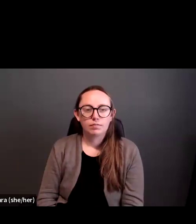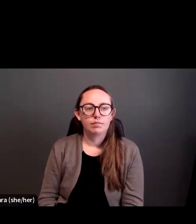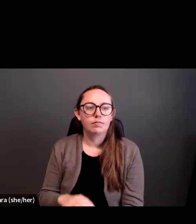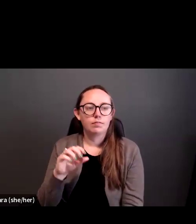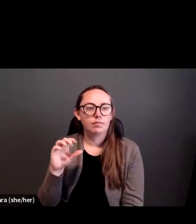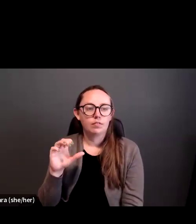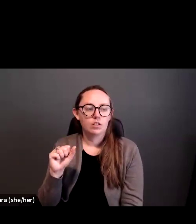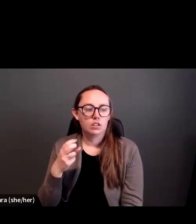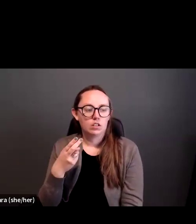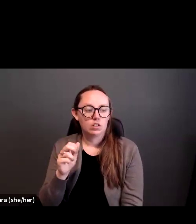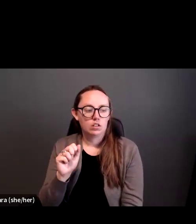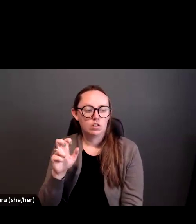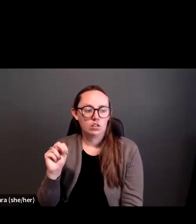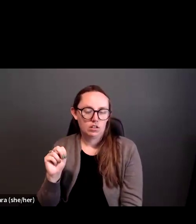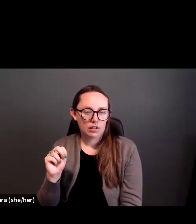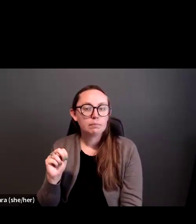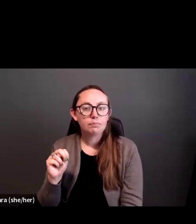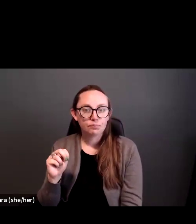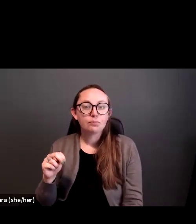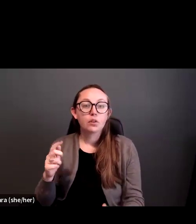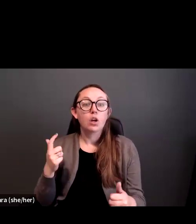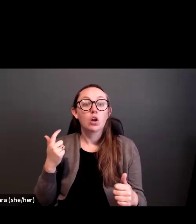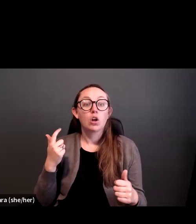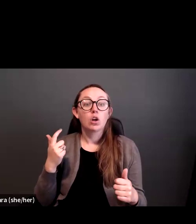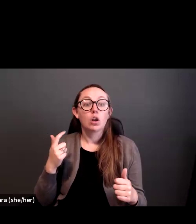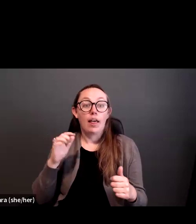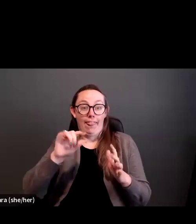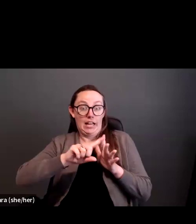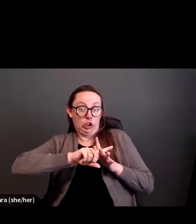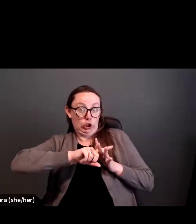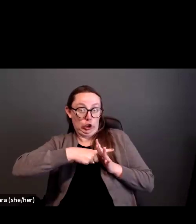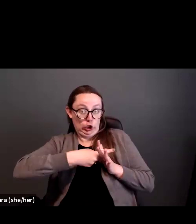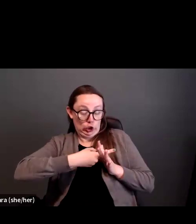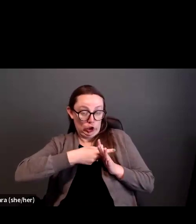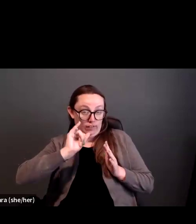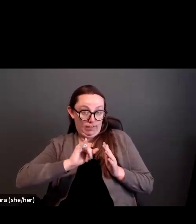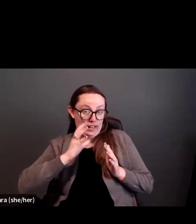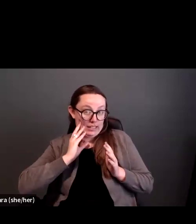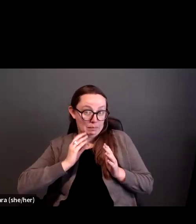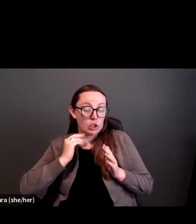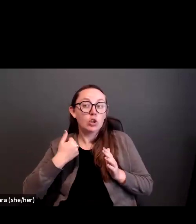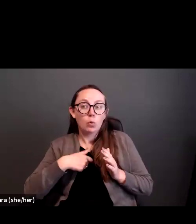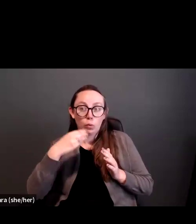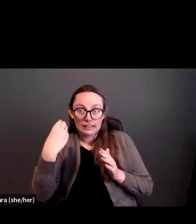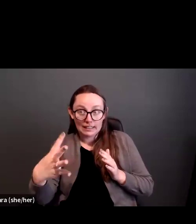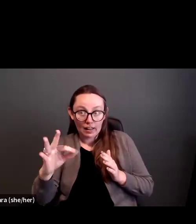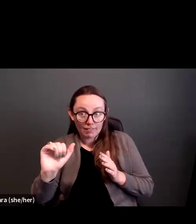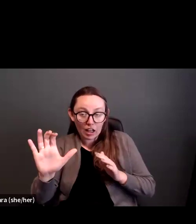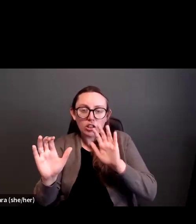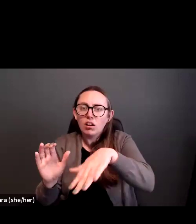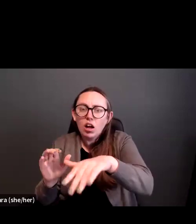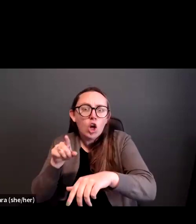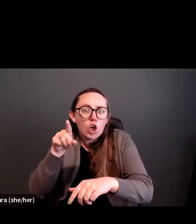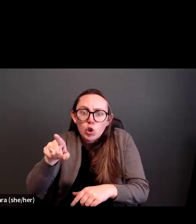on that thing I mentioned in the beginning, is that like we try to make it explicitly clear to faculty that they don't need to be the experts in this, right? And I think more and